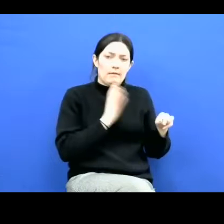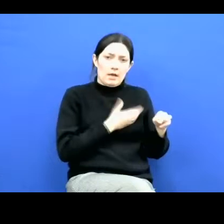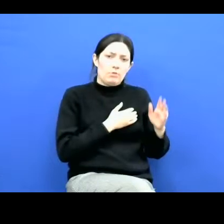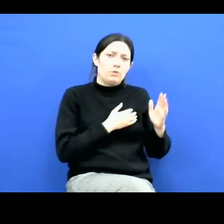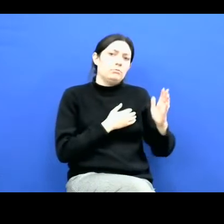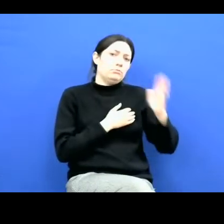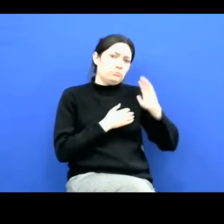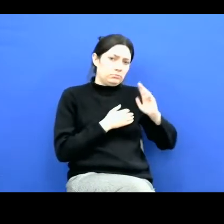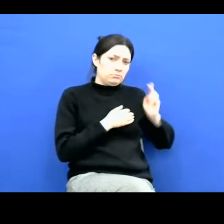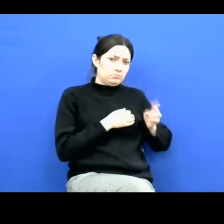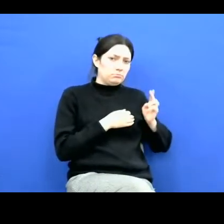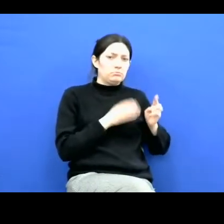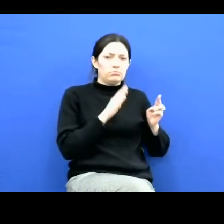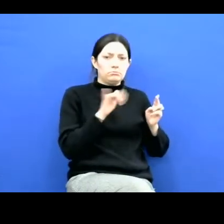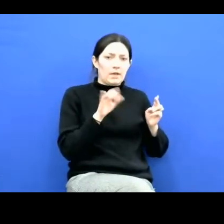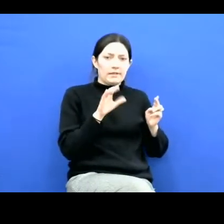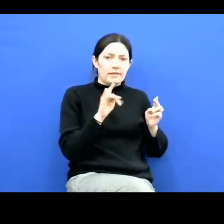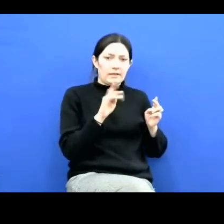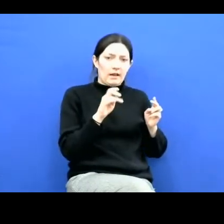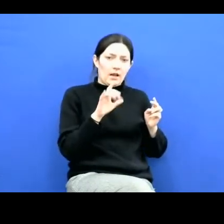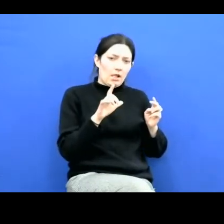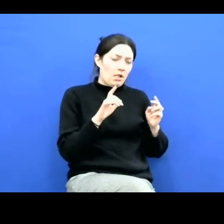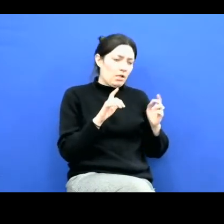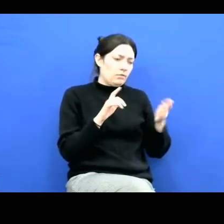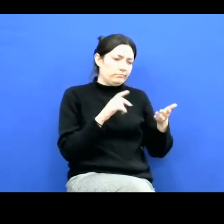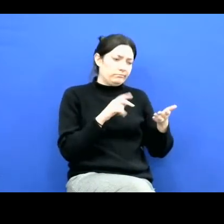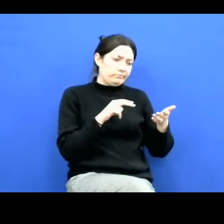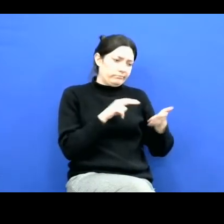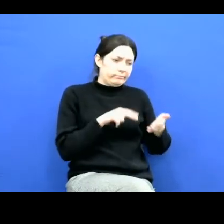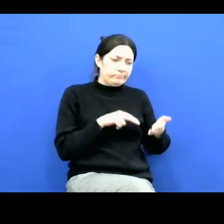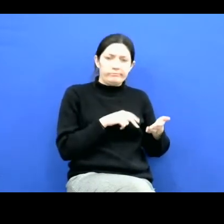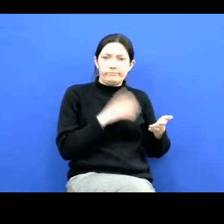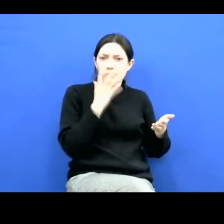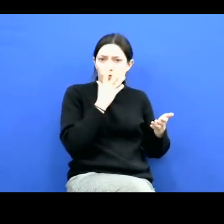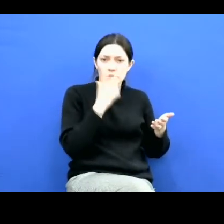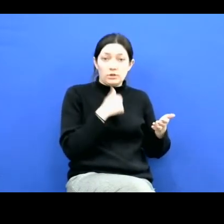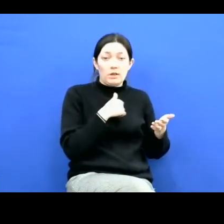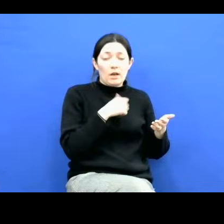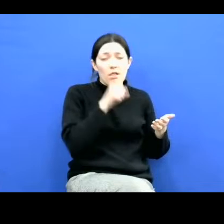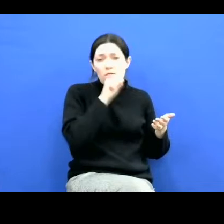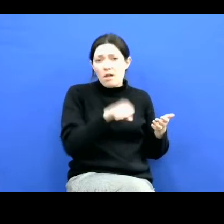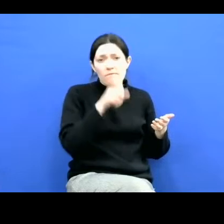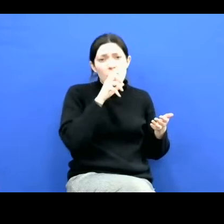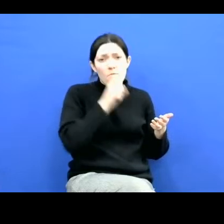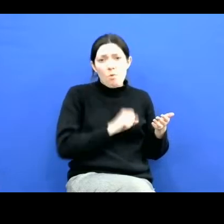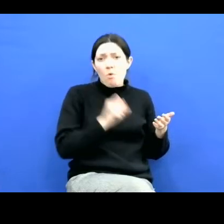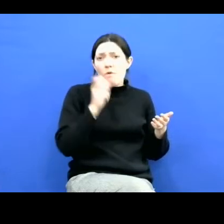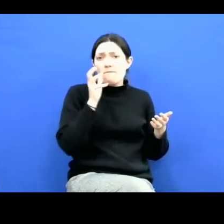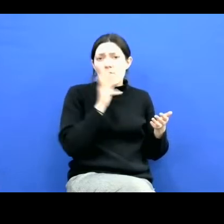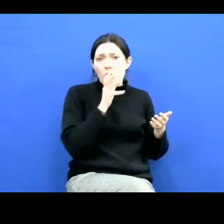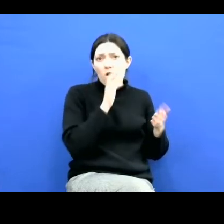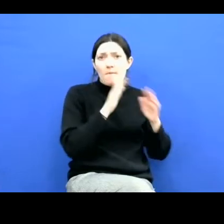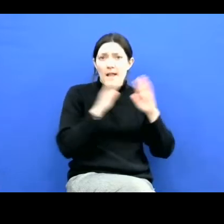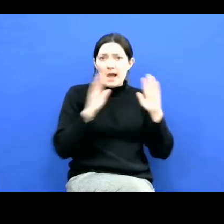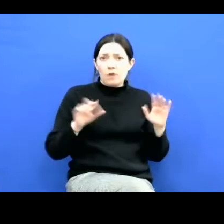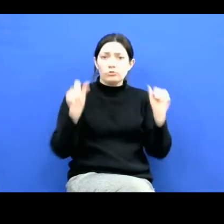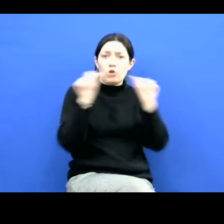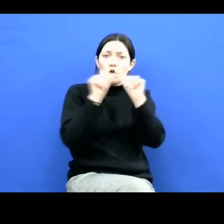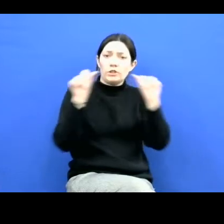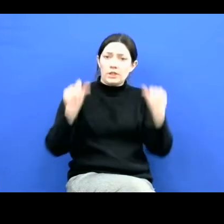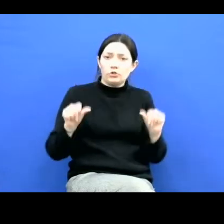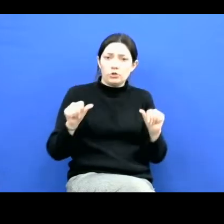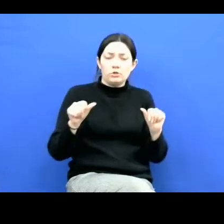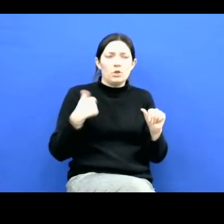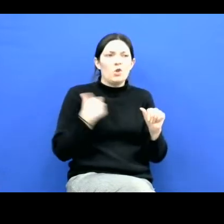in some other. I will tell you, I love the old farmhouse architecture. We were down